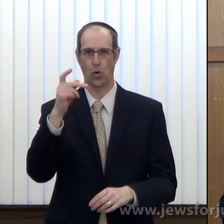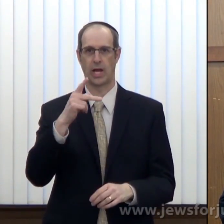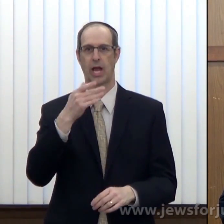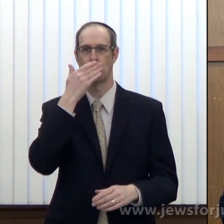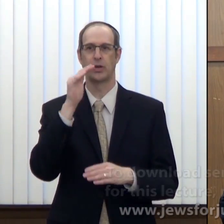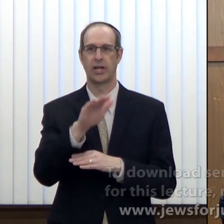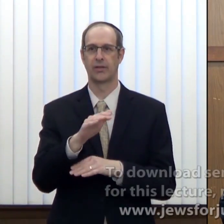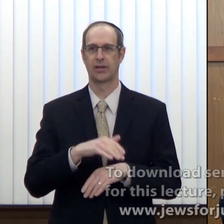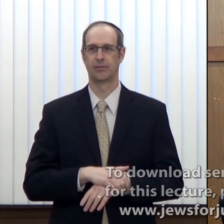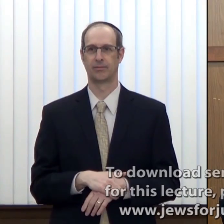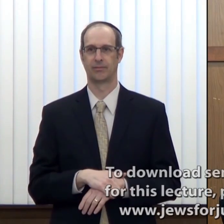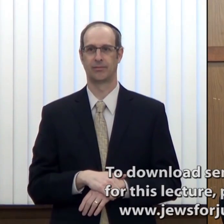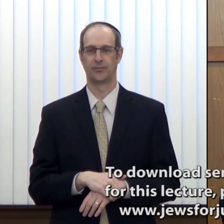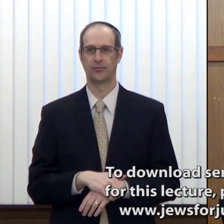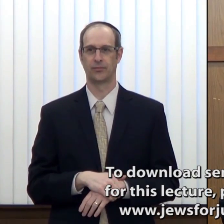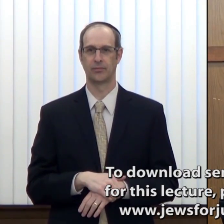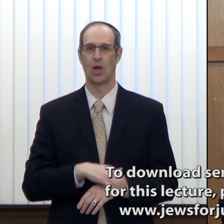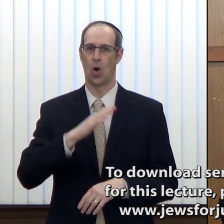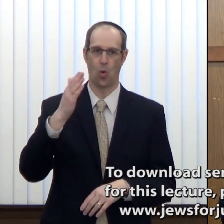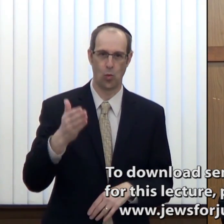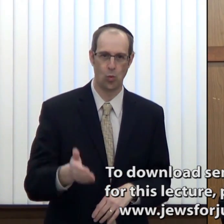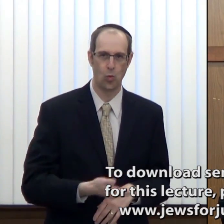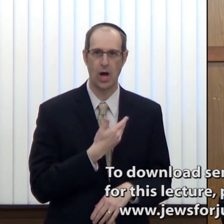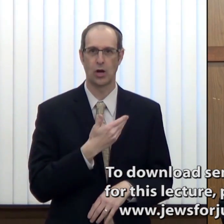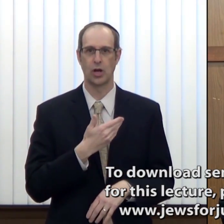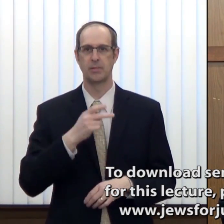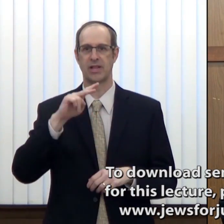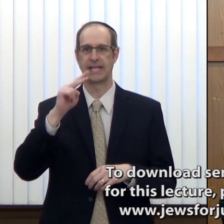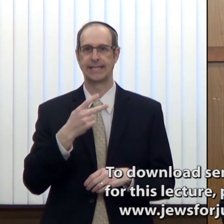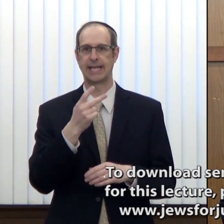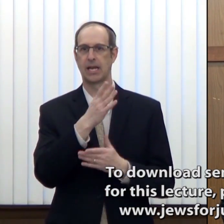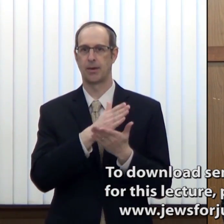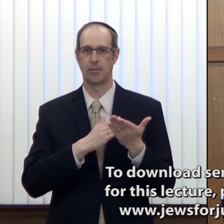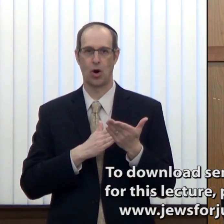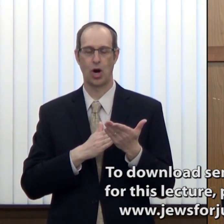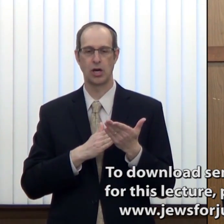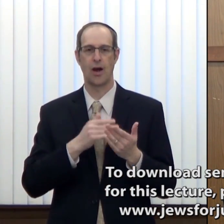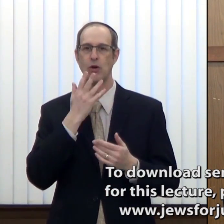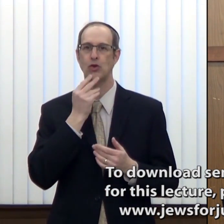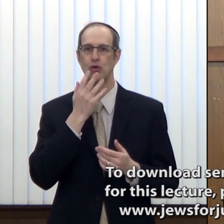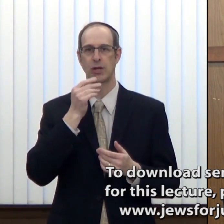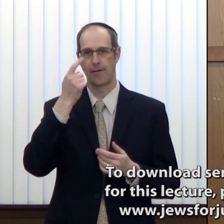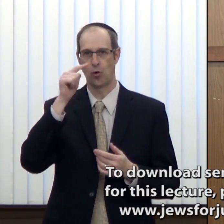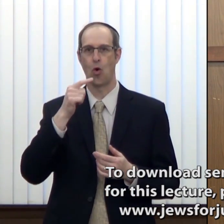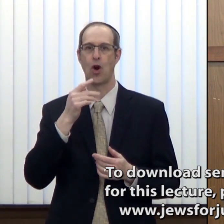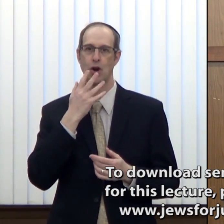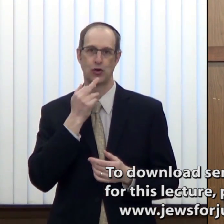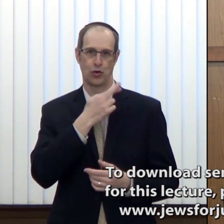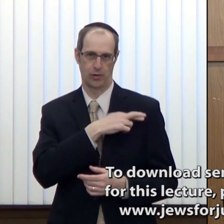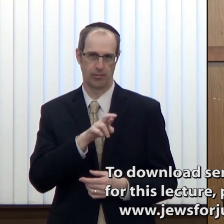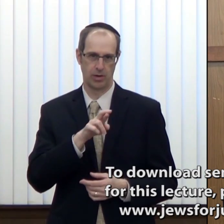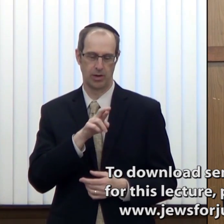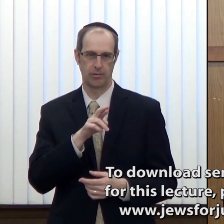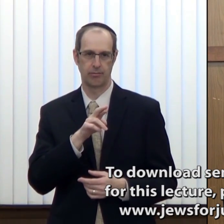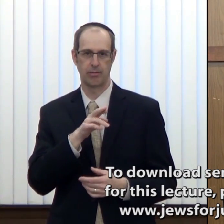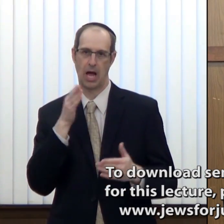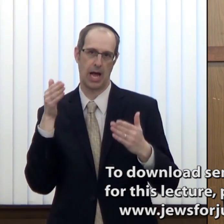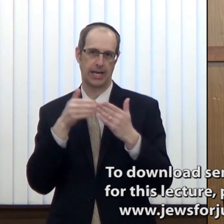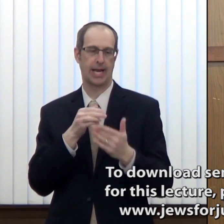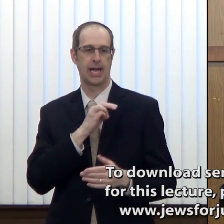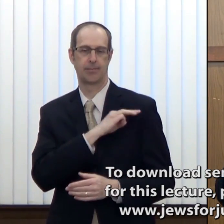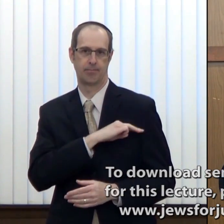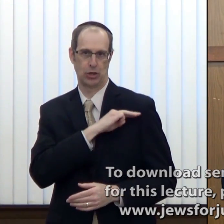Okay, good evening, and welcome to the second session of the Jews for Judaism Counter-Missionary